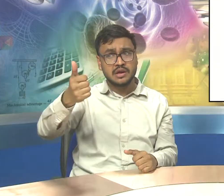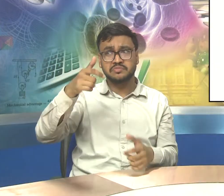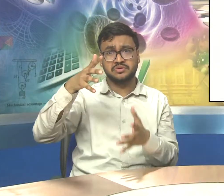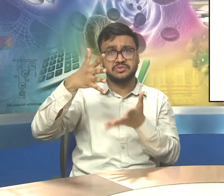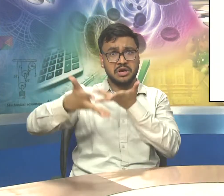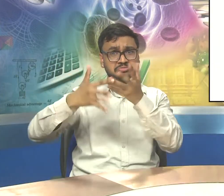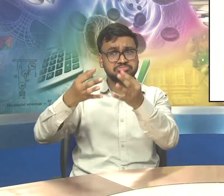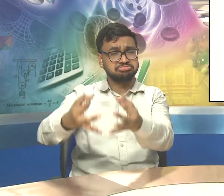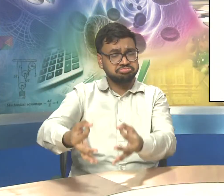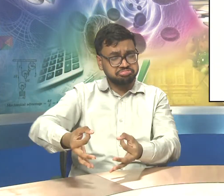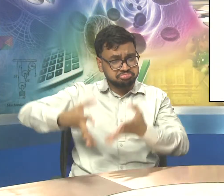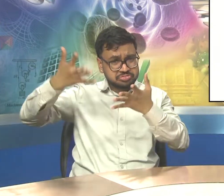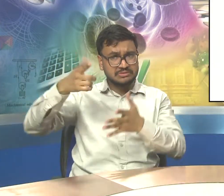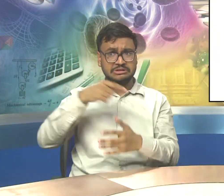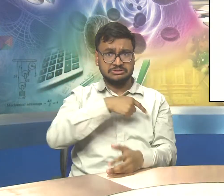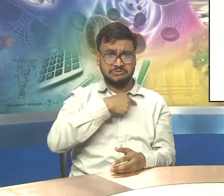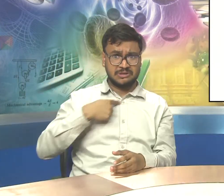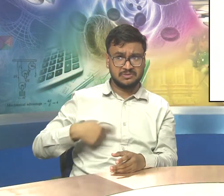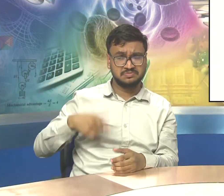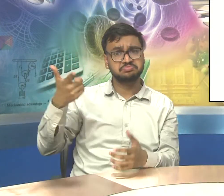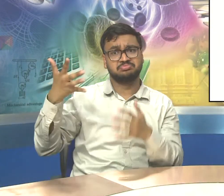other sign languages.